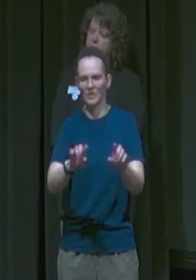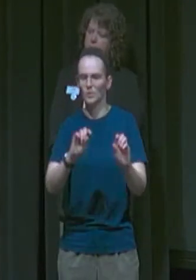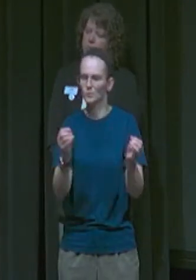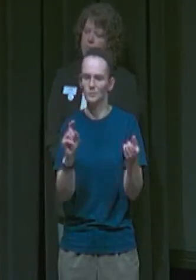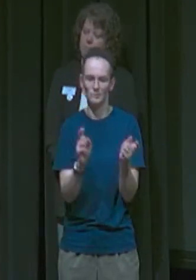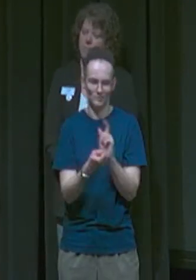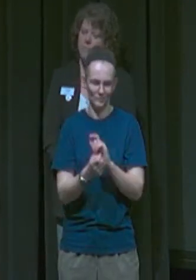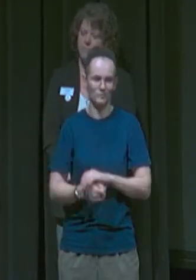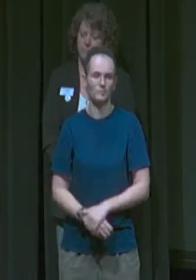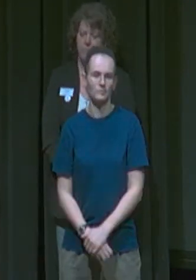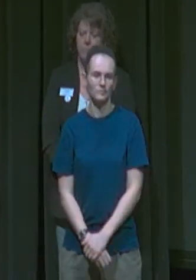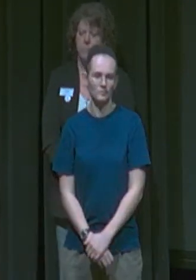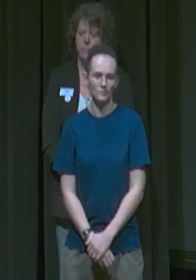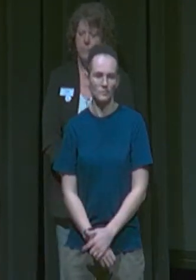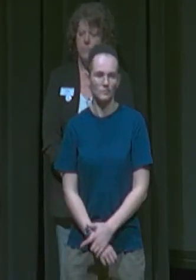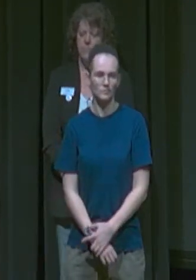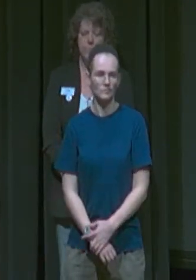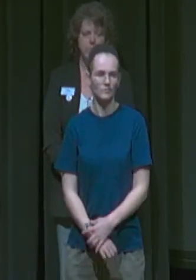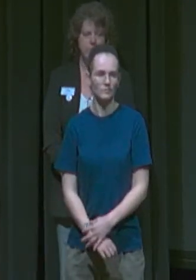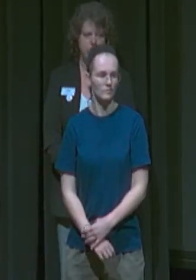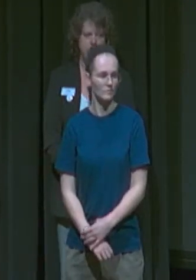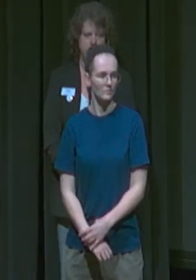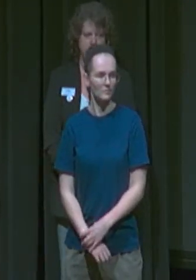today. Thank you.